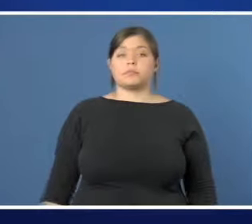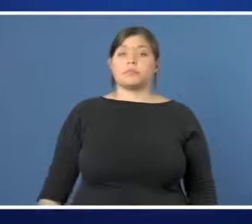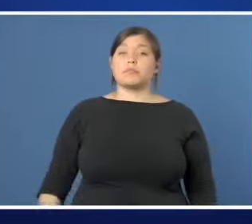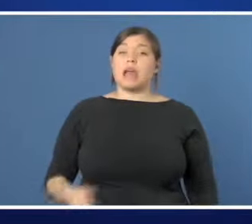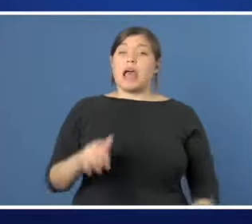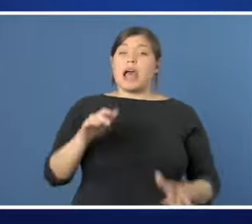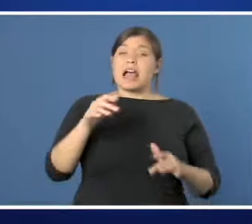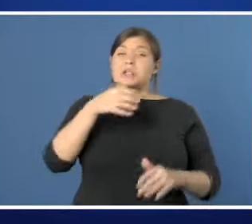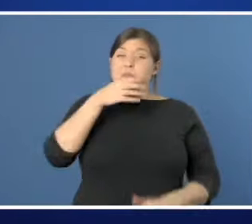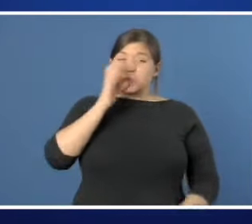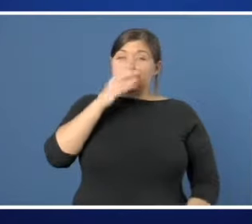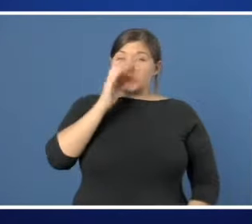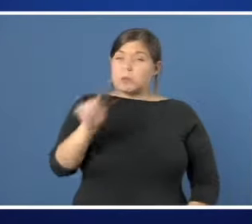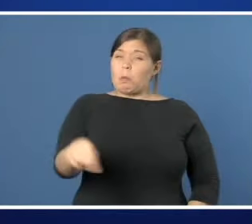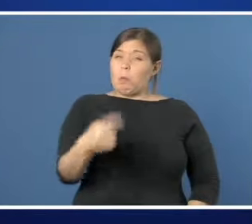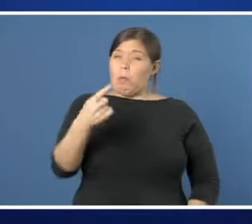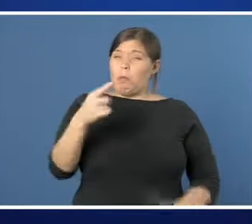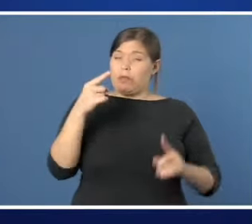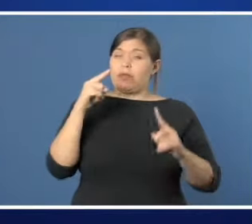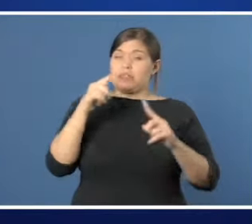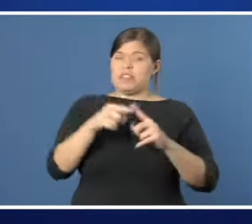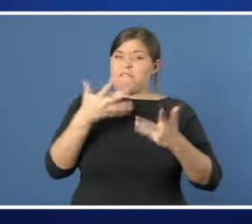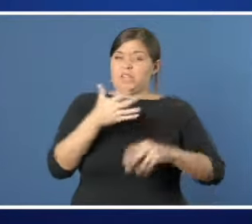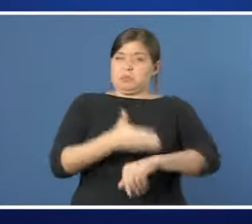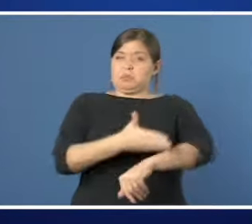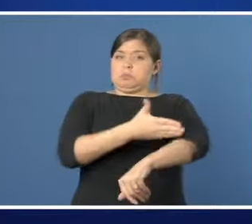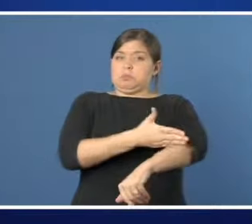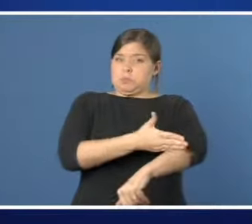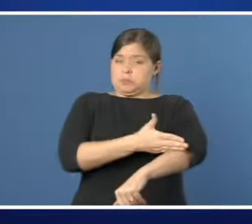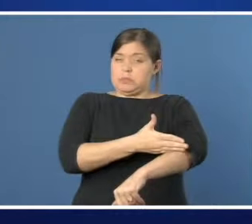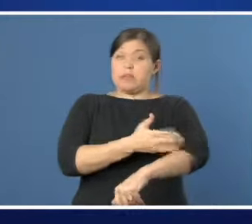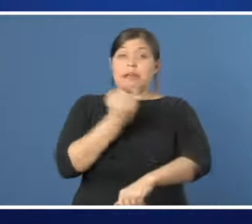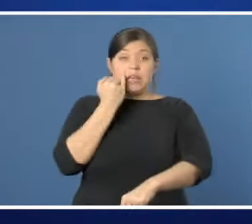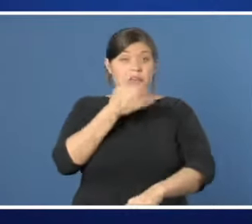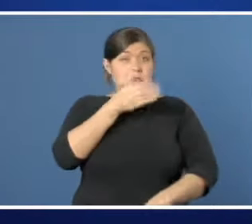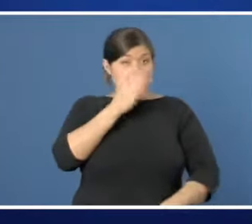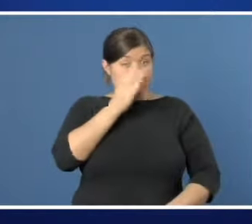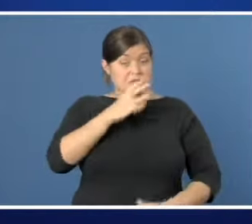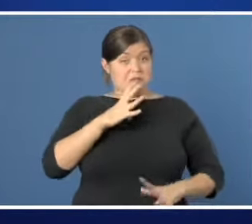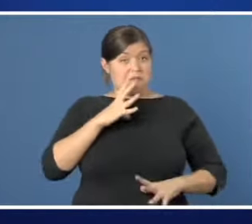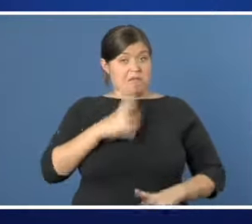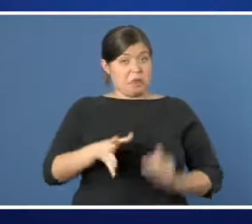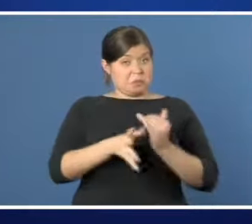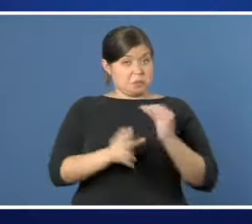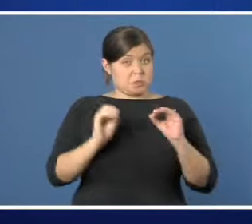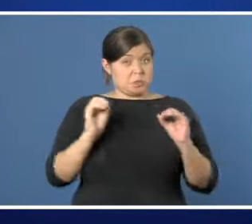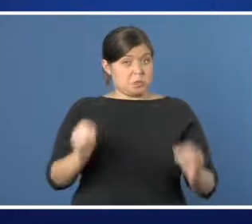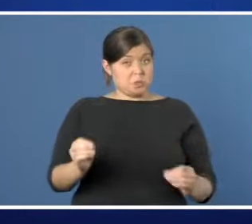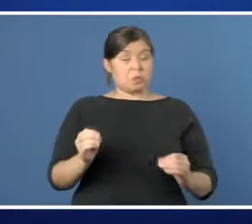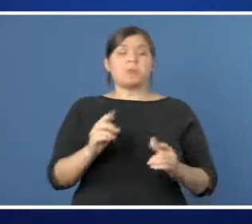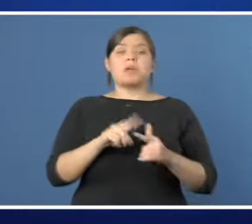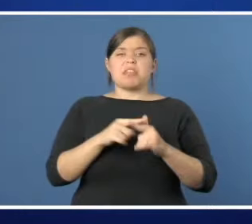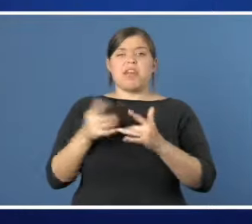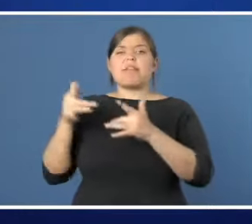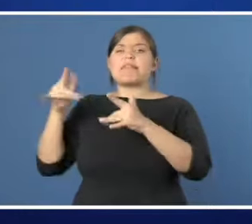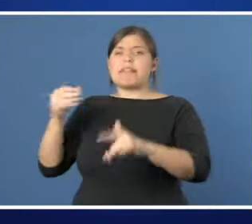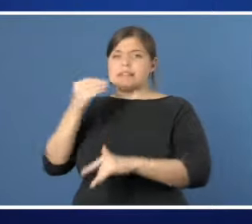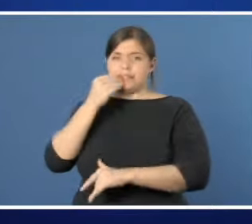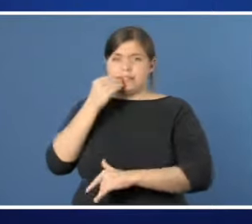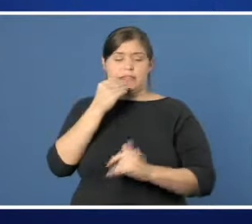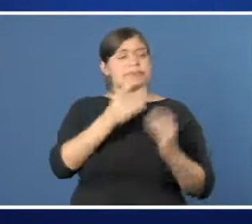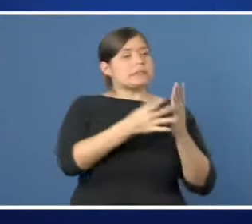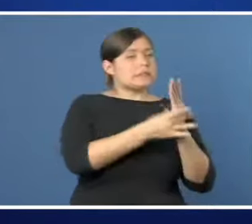Stay on liquid diet until condition improves. If tolerated, work up to a bland